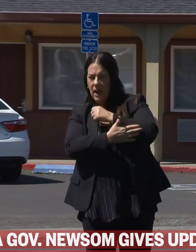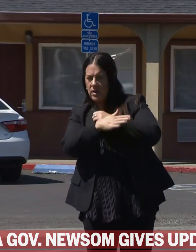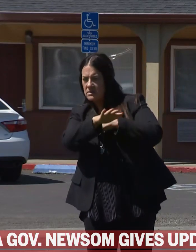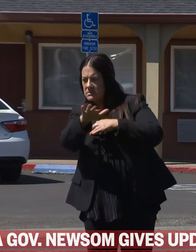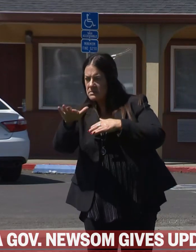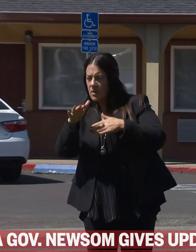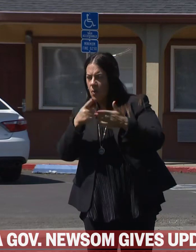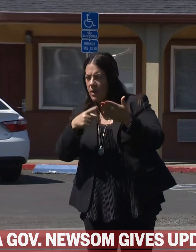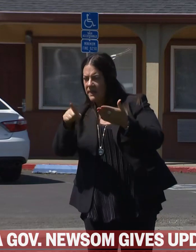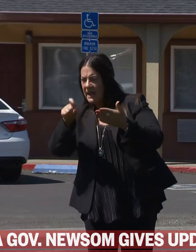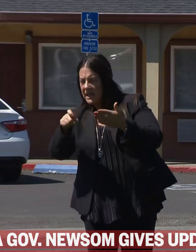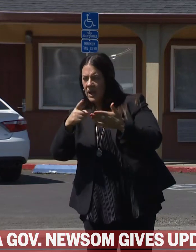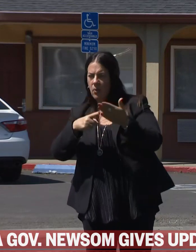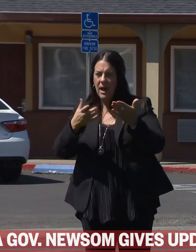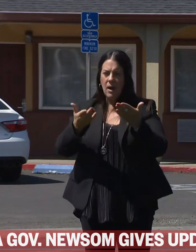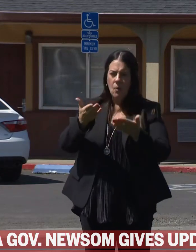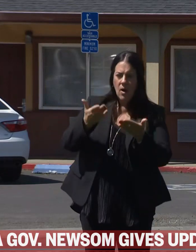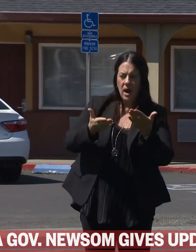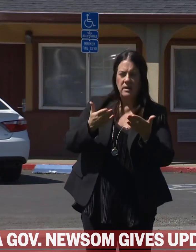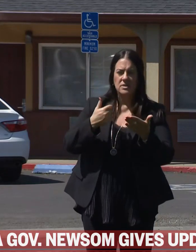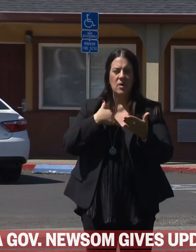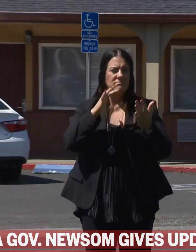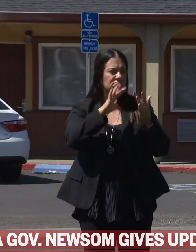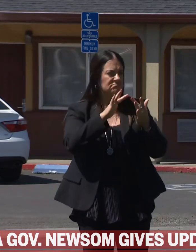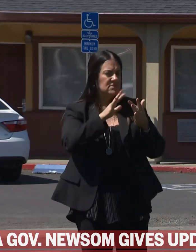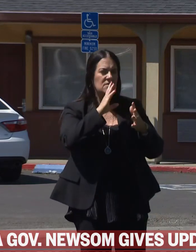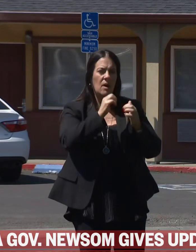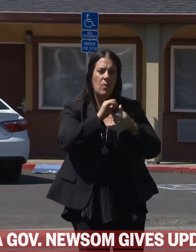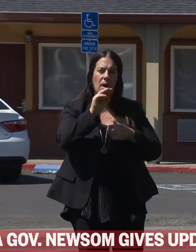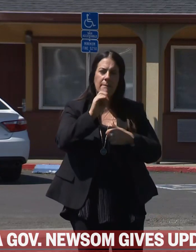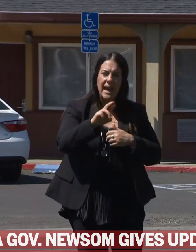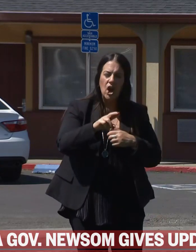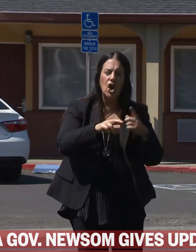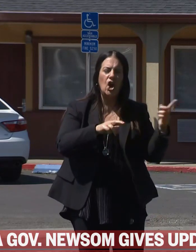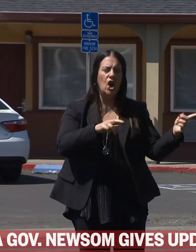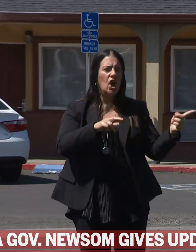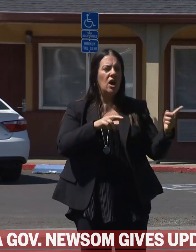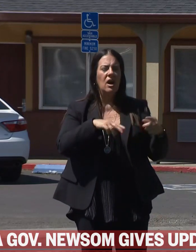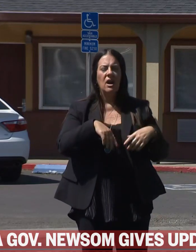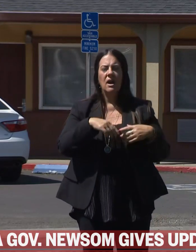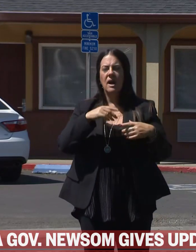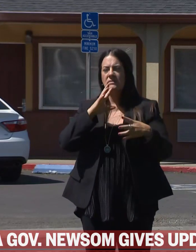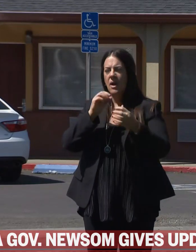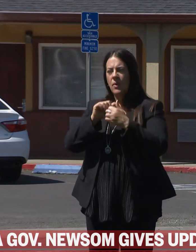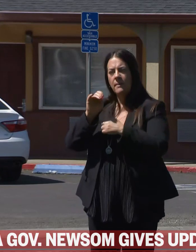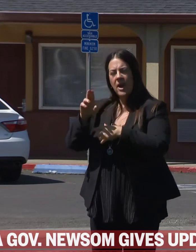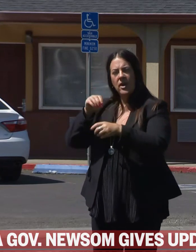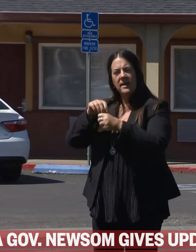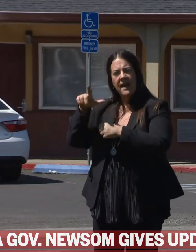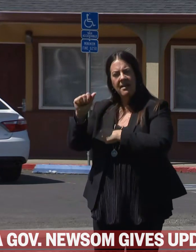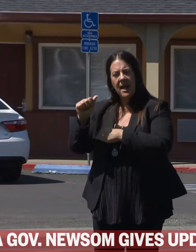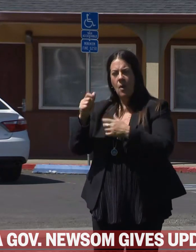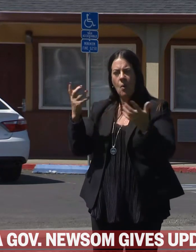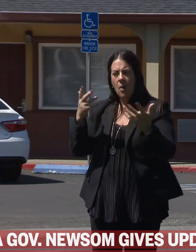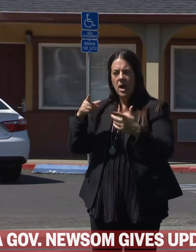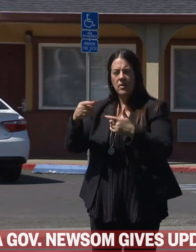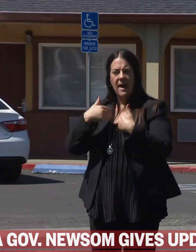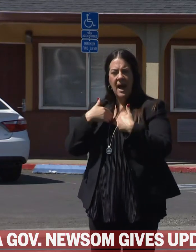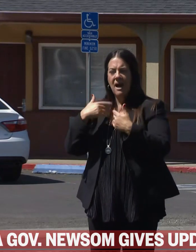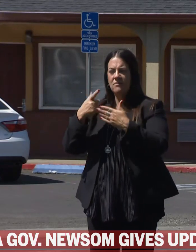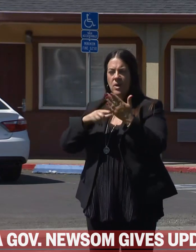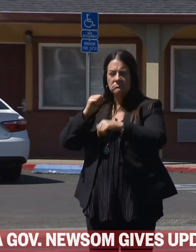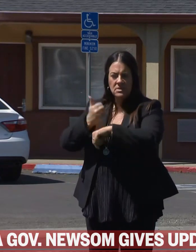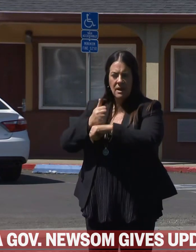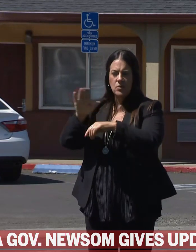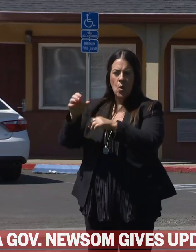like Sacramento, the city and the mayor, LA, San Francisco, others that have created framework of support.